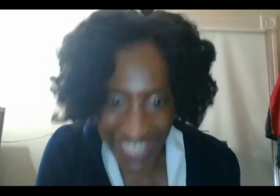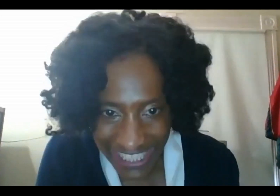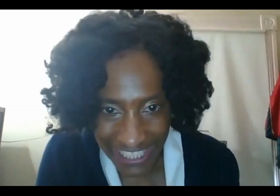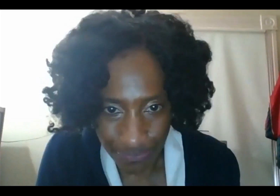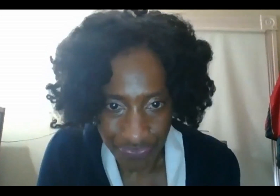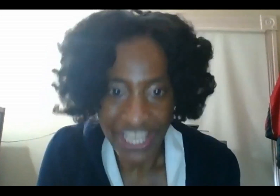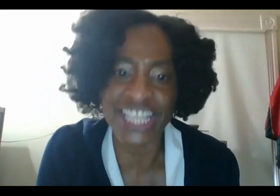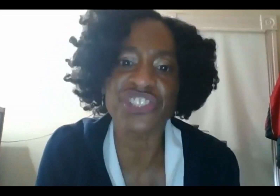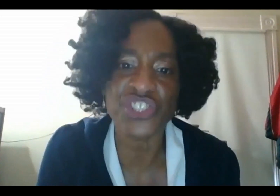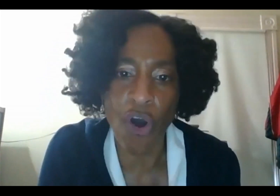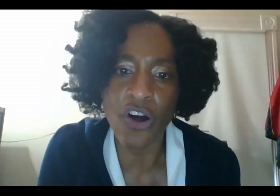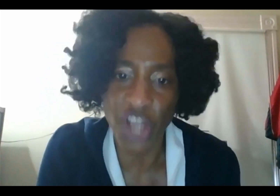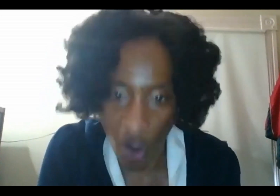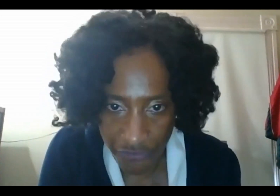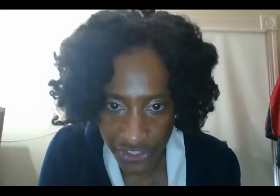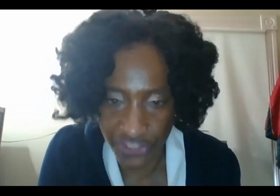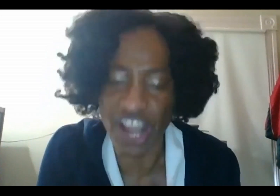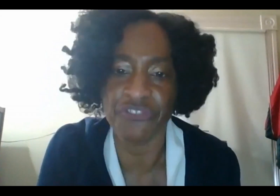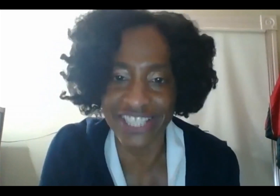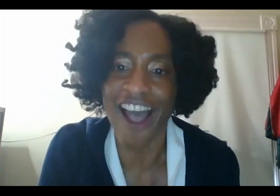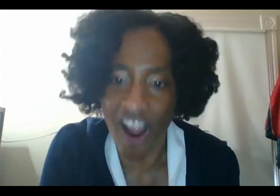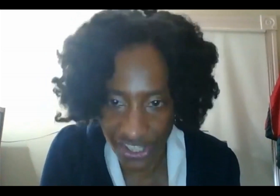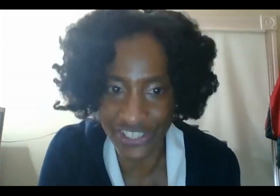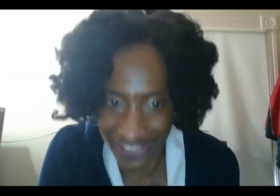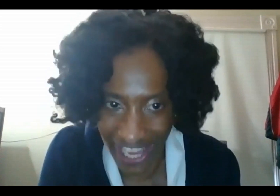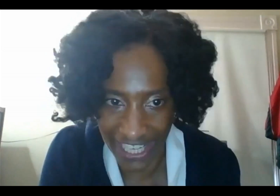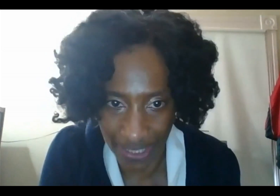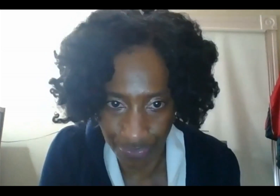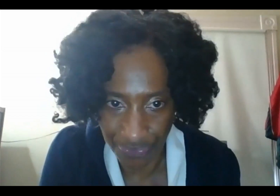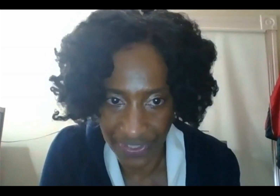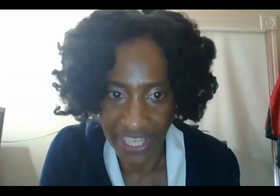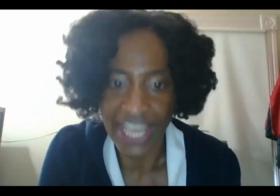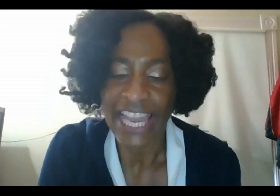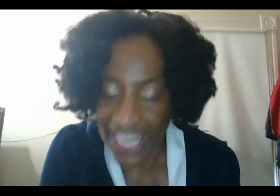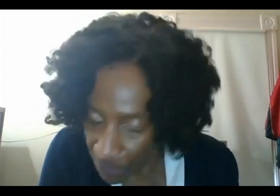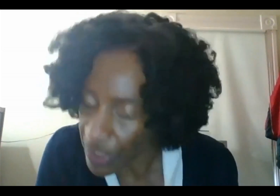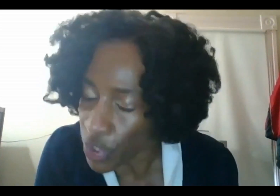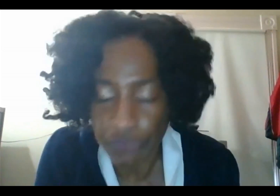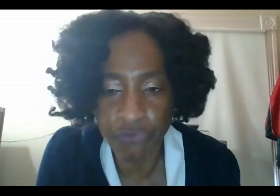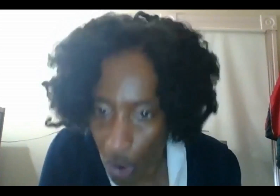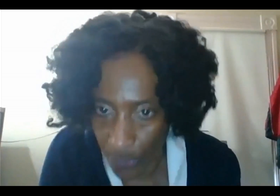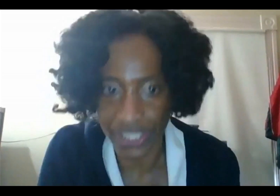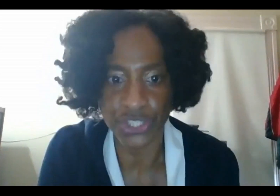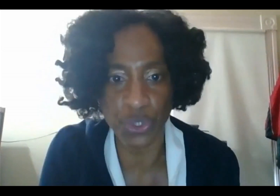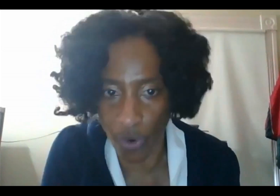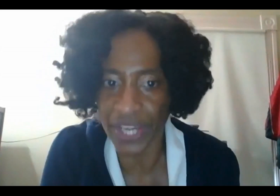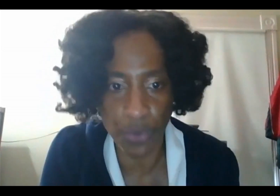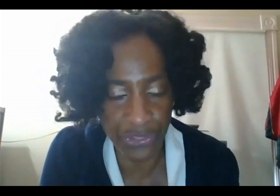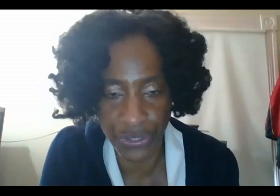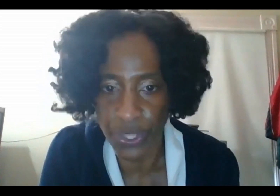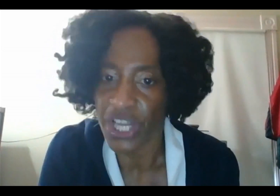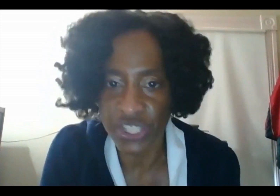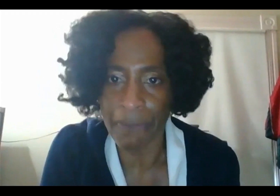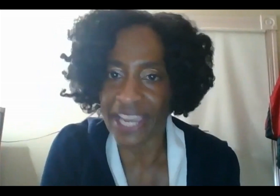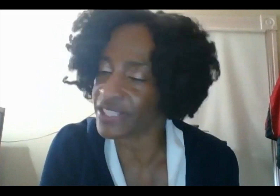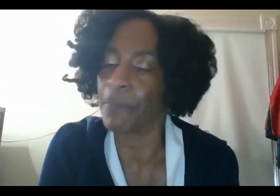duly elected and installed officers of this honor society. And we look forward to working with